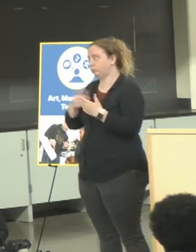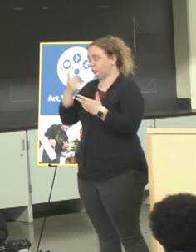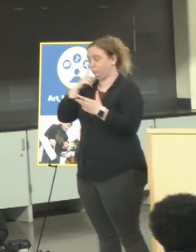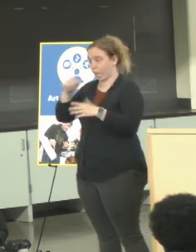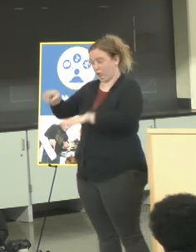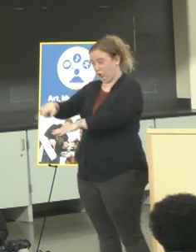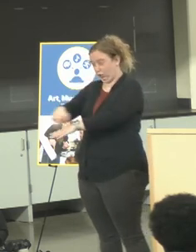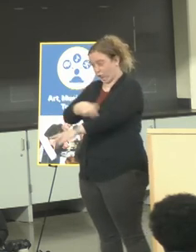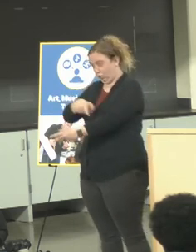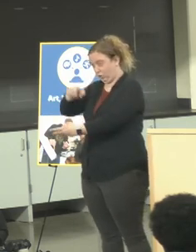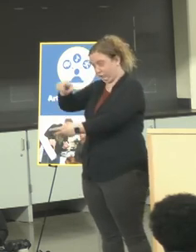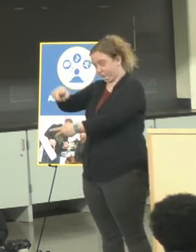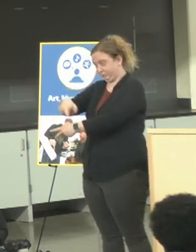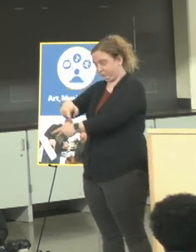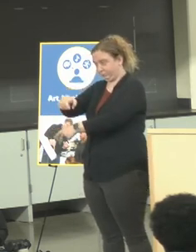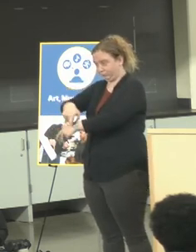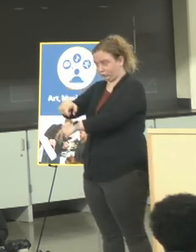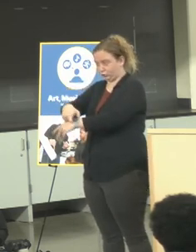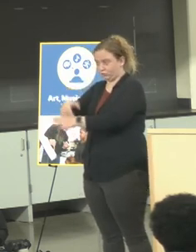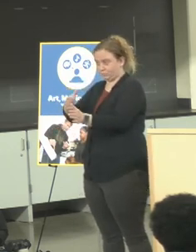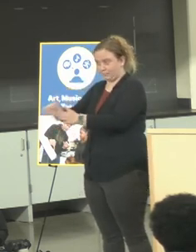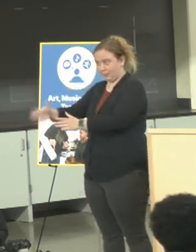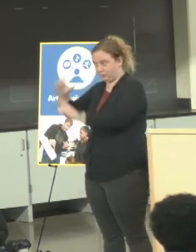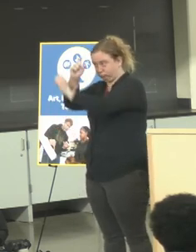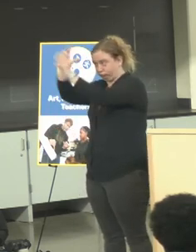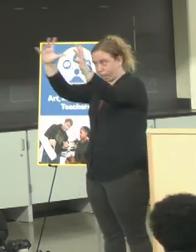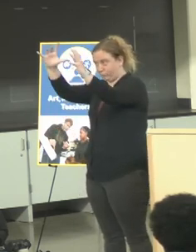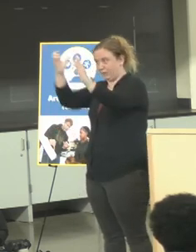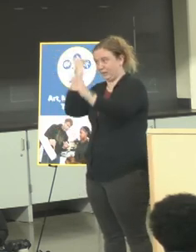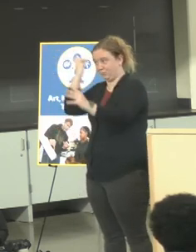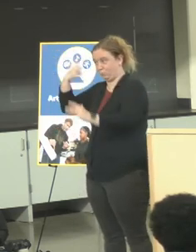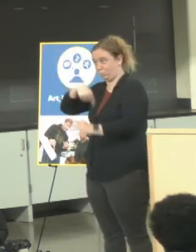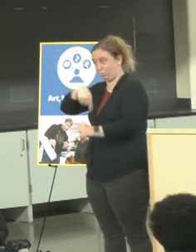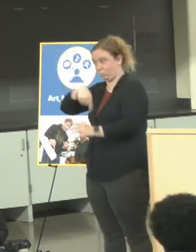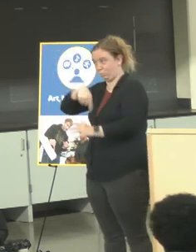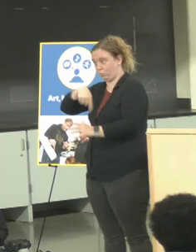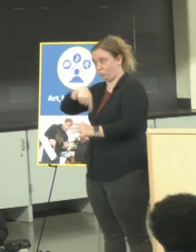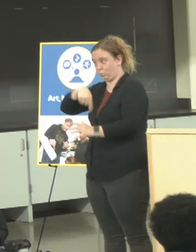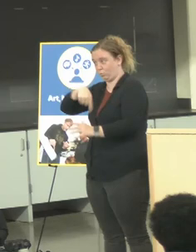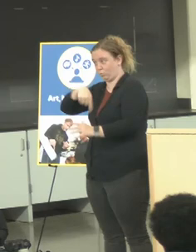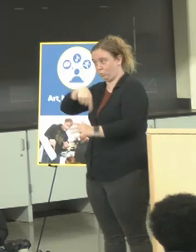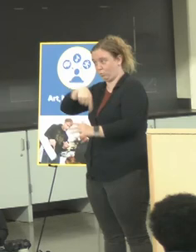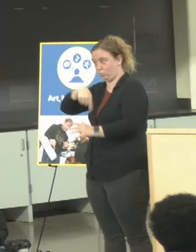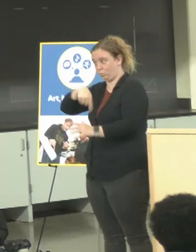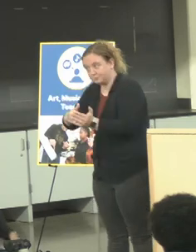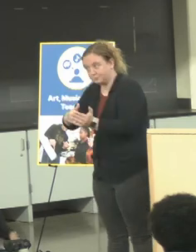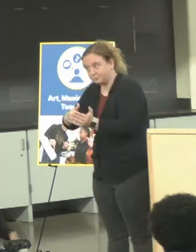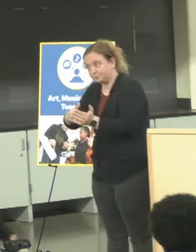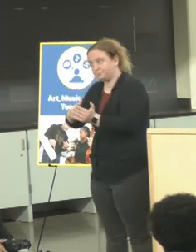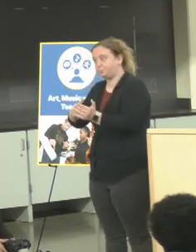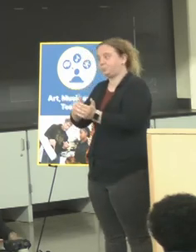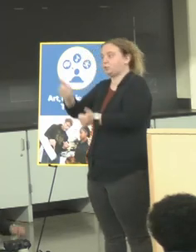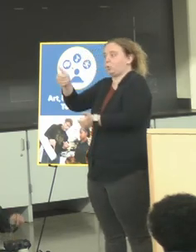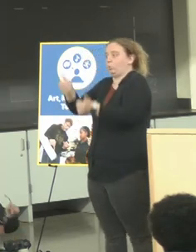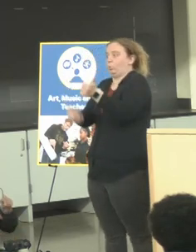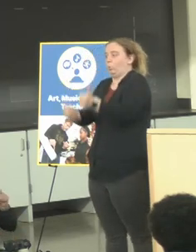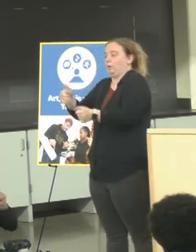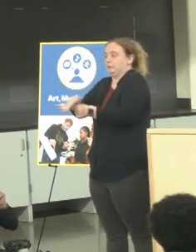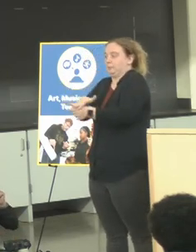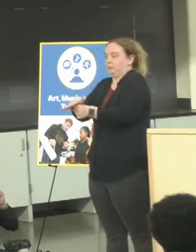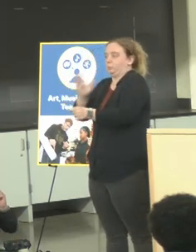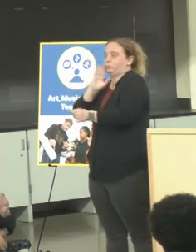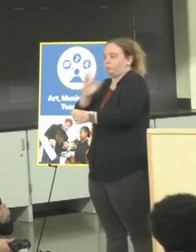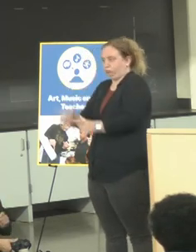long-term, if we need any of these sites, which buildings or sites we may repurpose later to be back